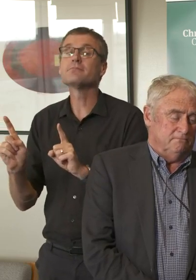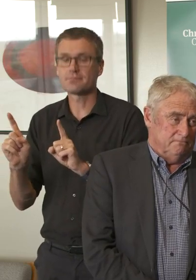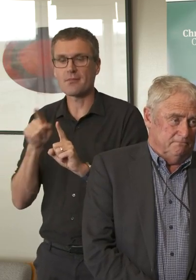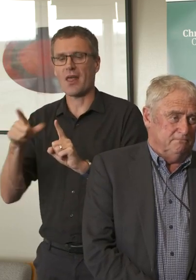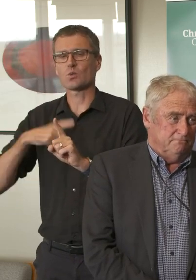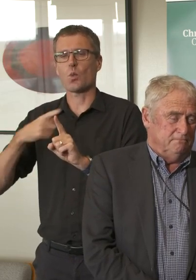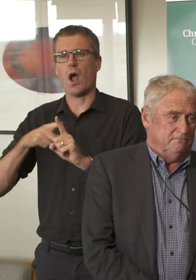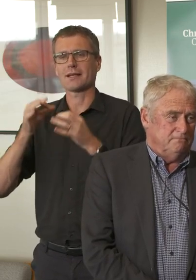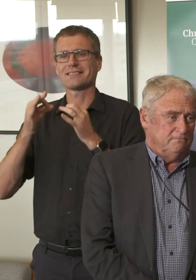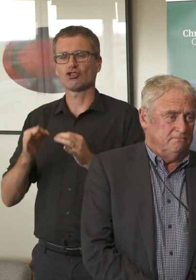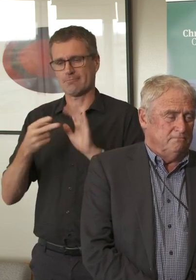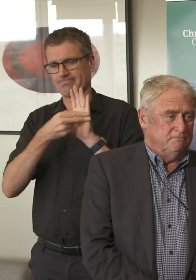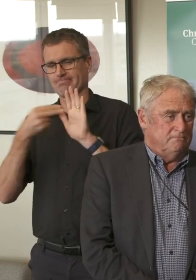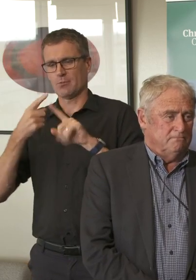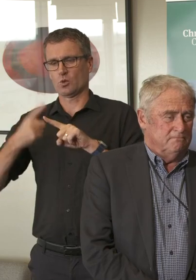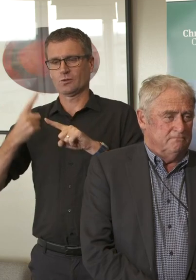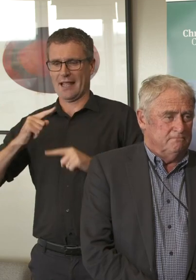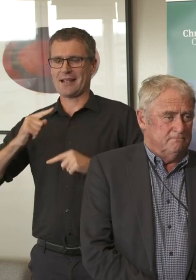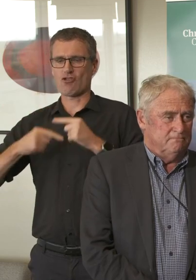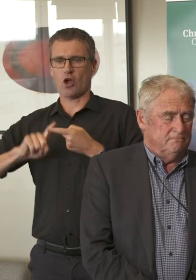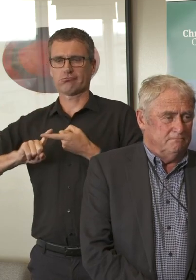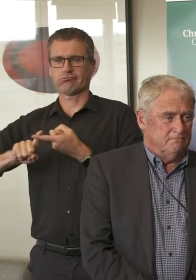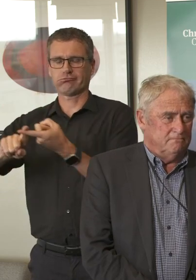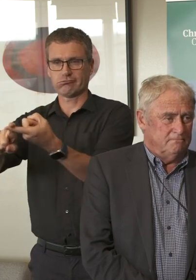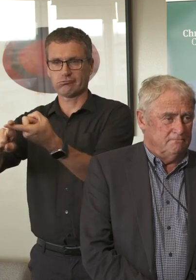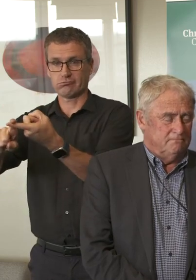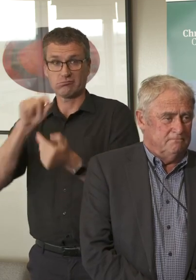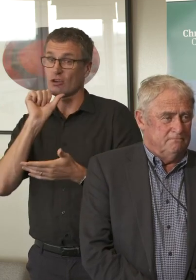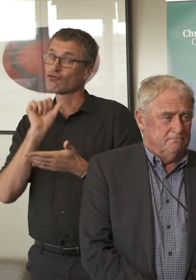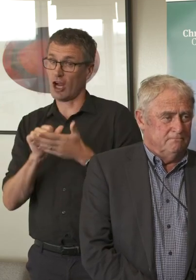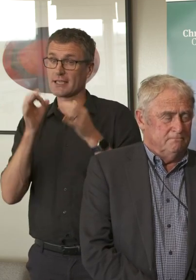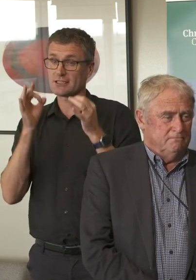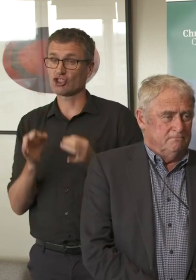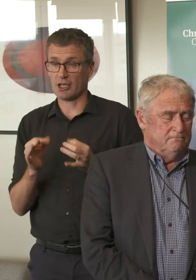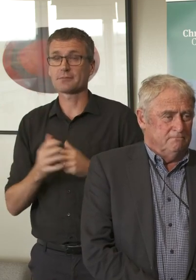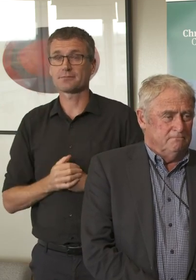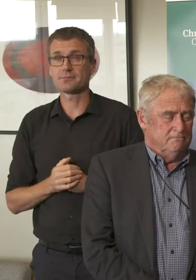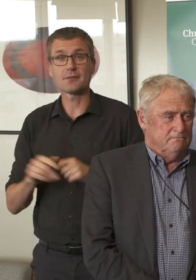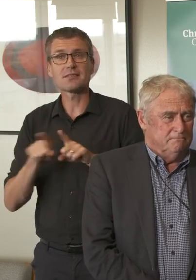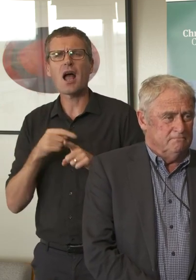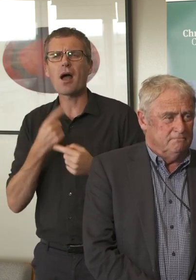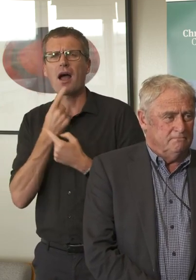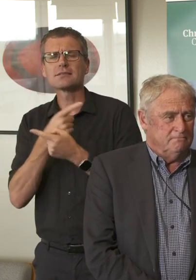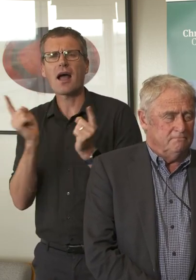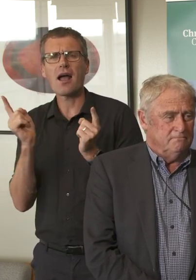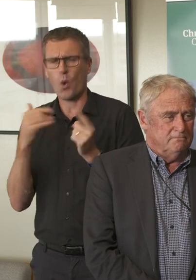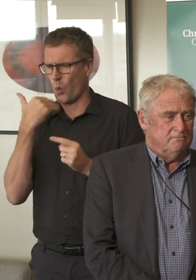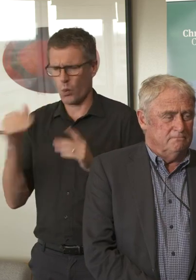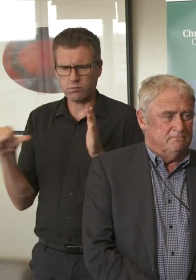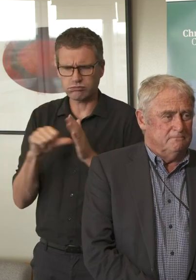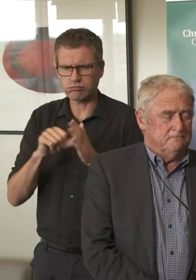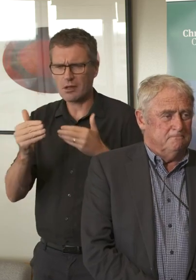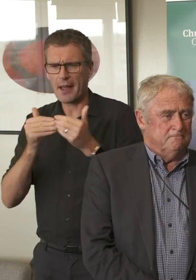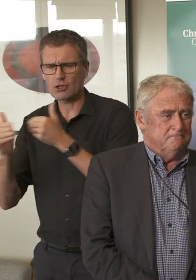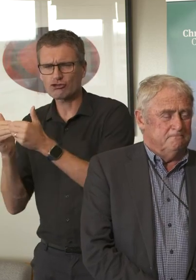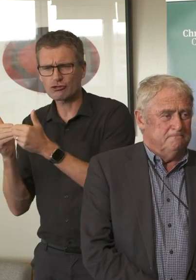keep that local state of emergency in place, which is the right thing to do. And like I said to you, these are always difficult things to manage, because you can have big